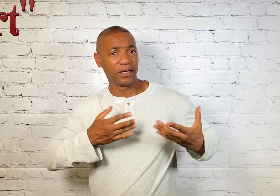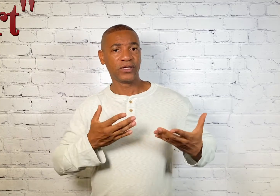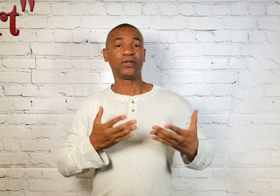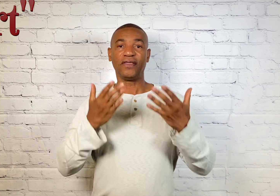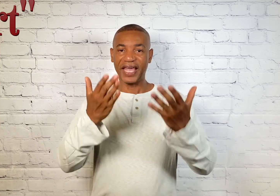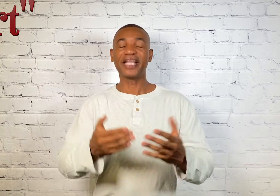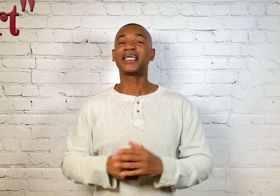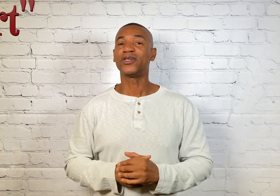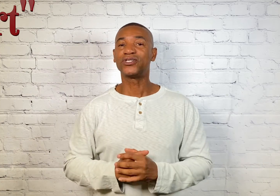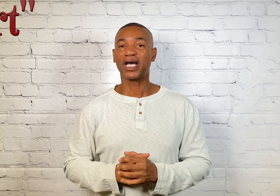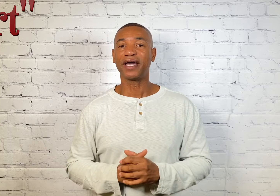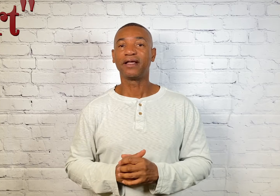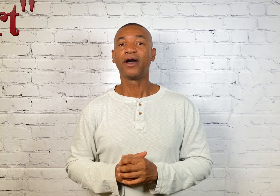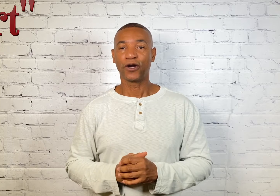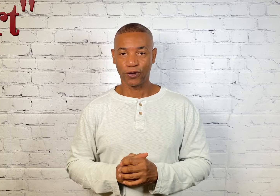So that is how you sign hurt.